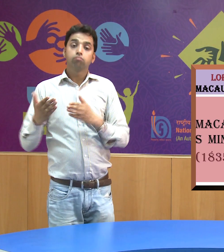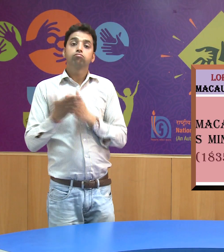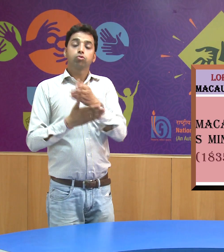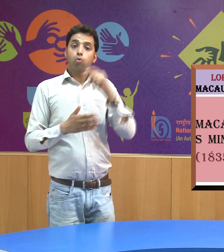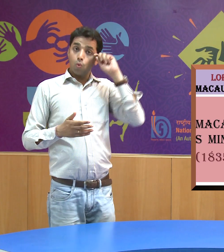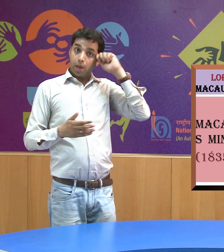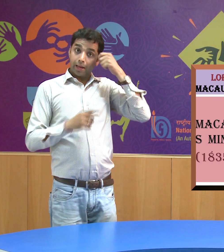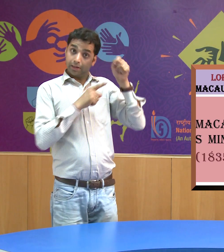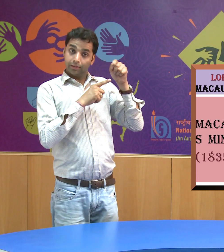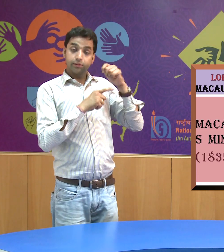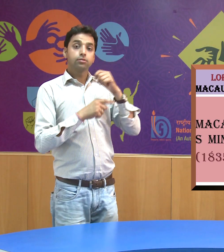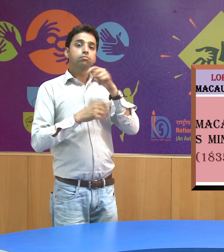medium.